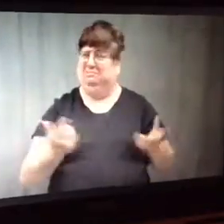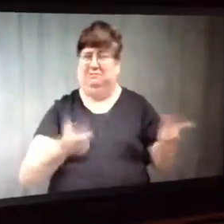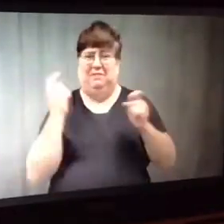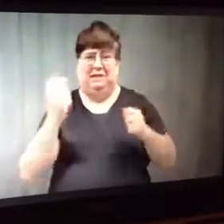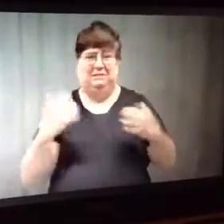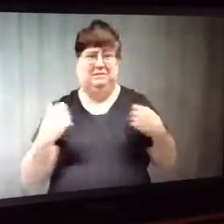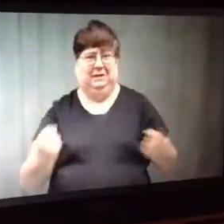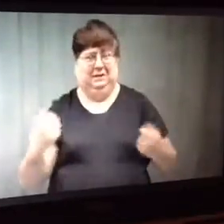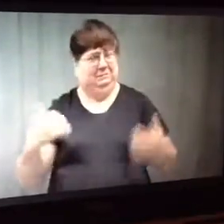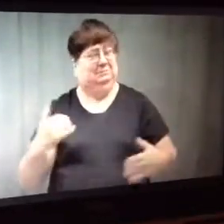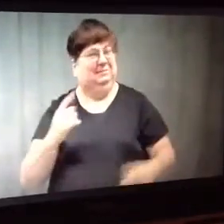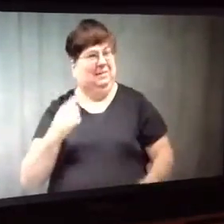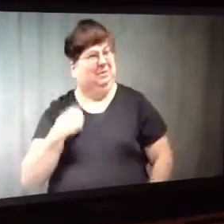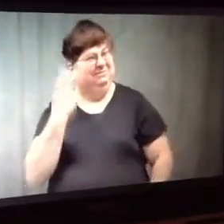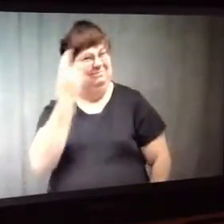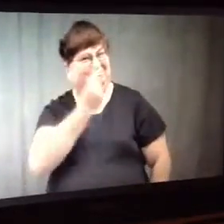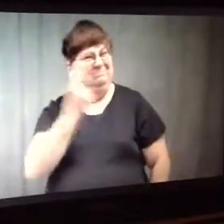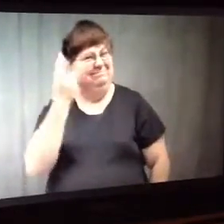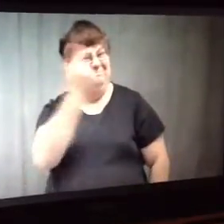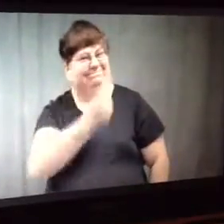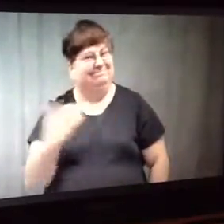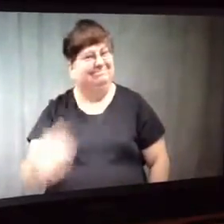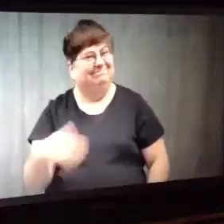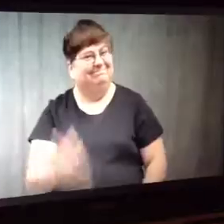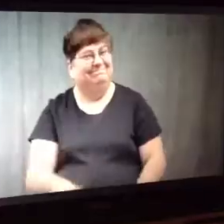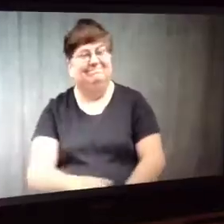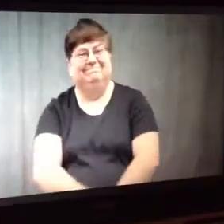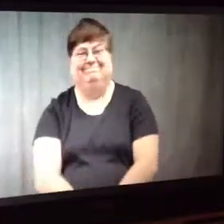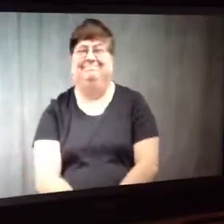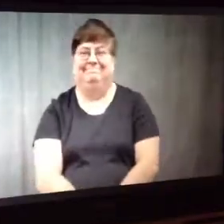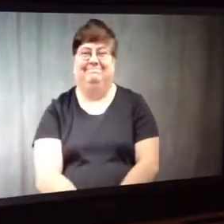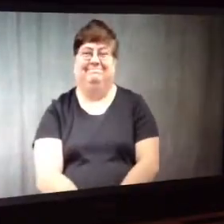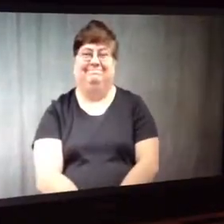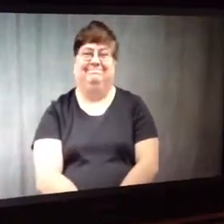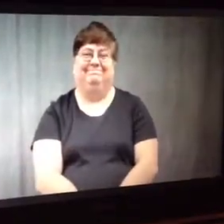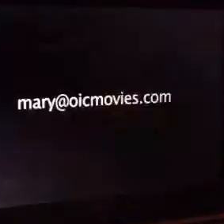It really reduced the pain and really sped up my recovery. Something to think about.